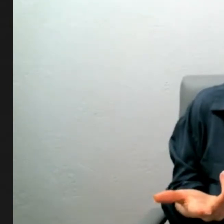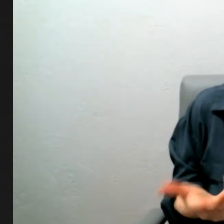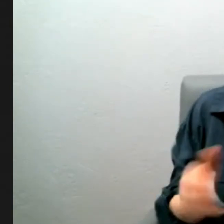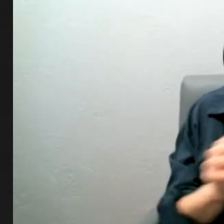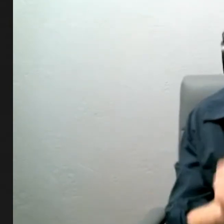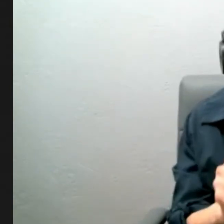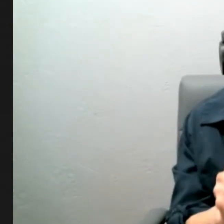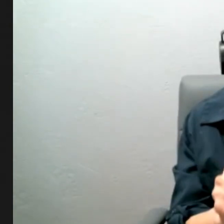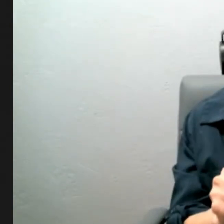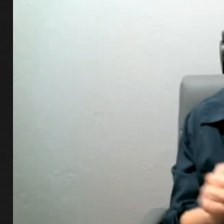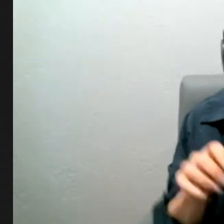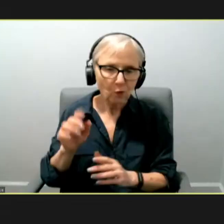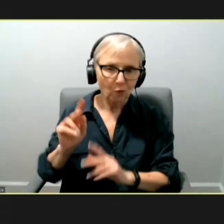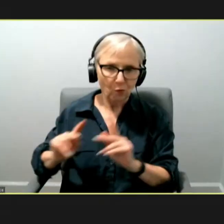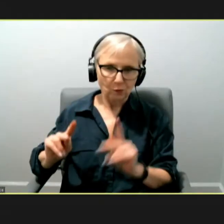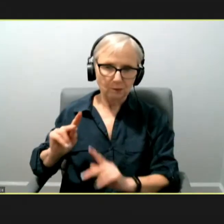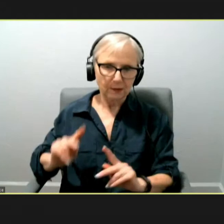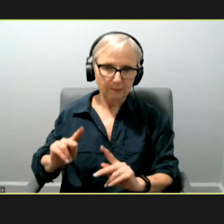guidance for you?